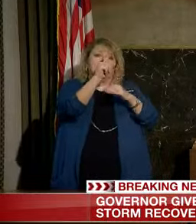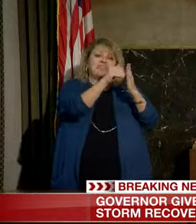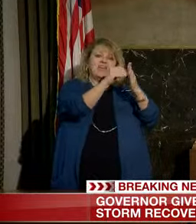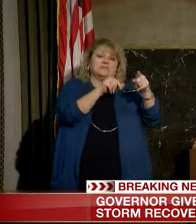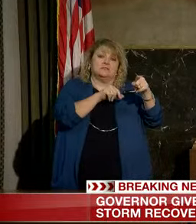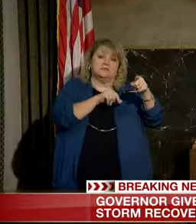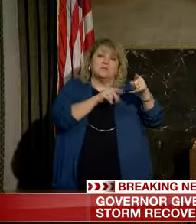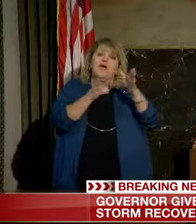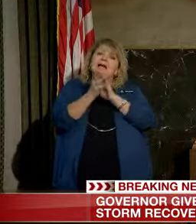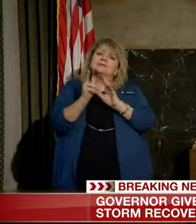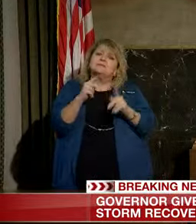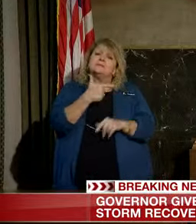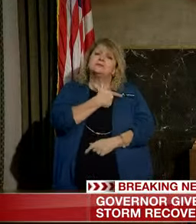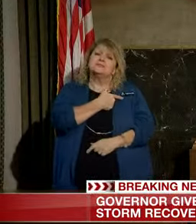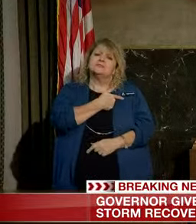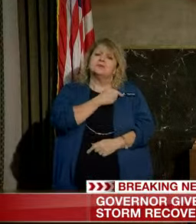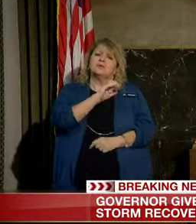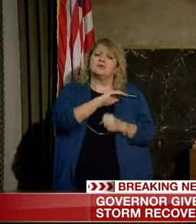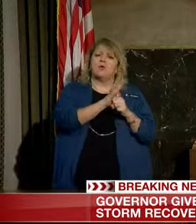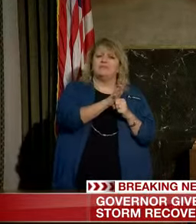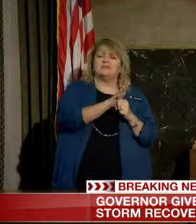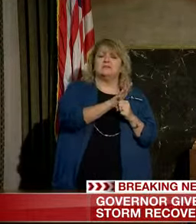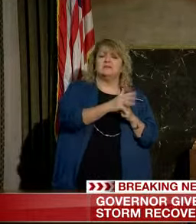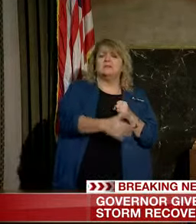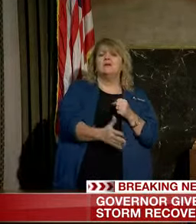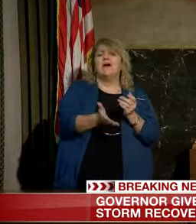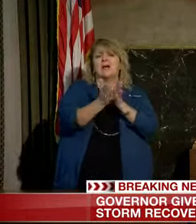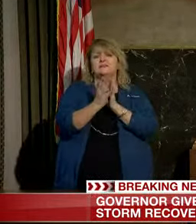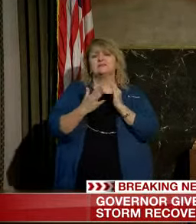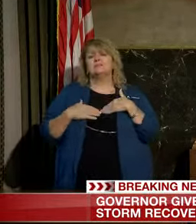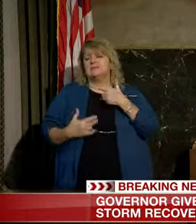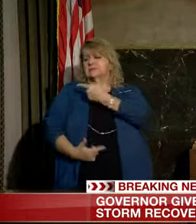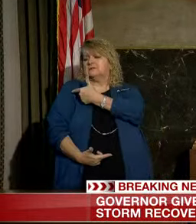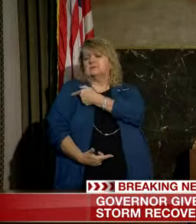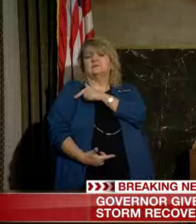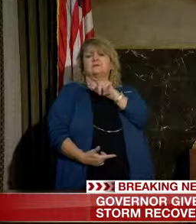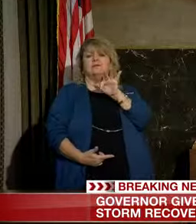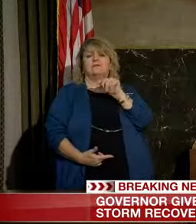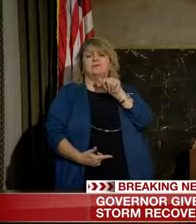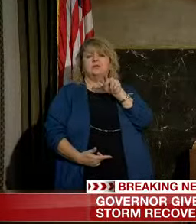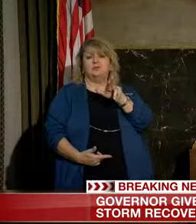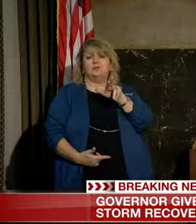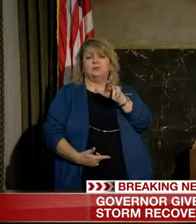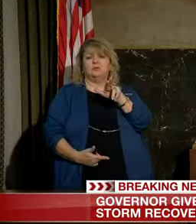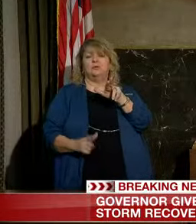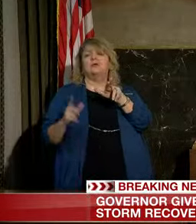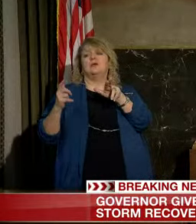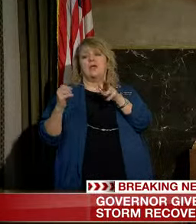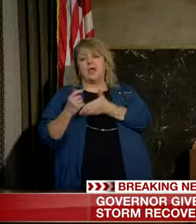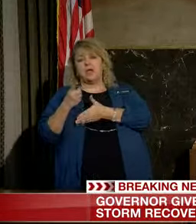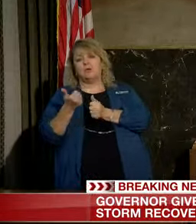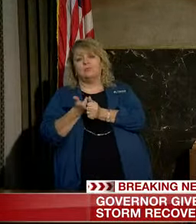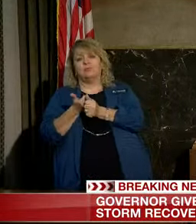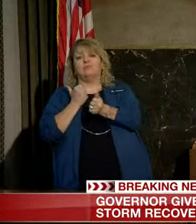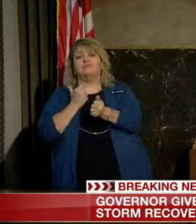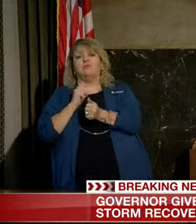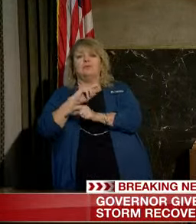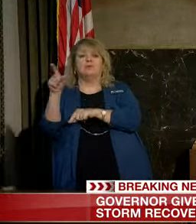we're asking people to get their vaccination, please get your flu shot. It is extremely